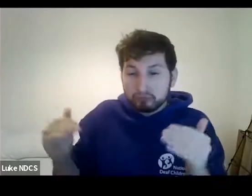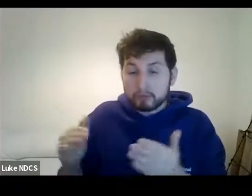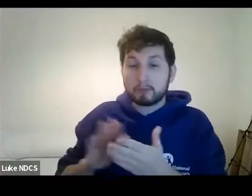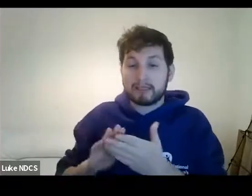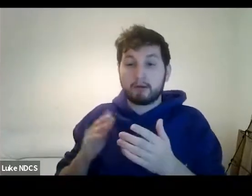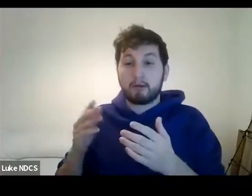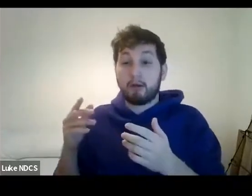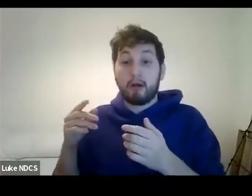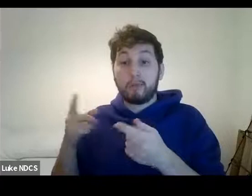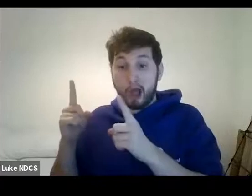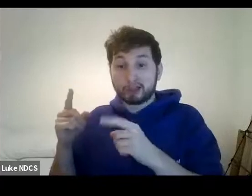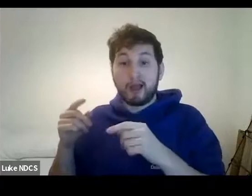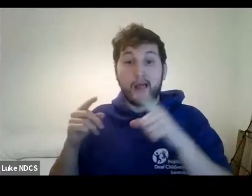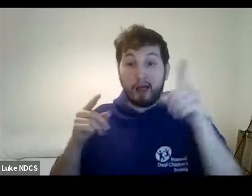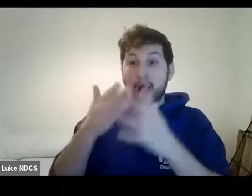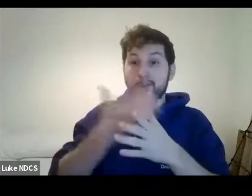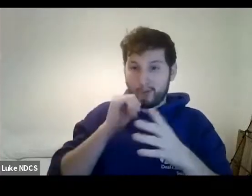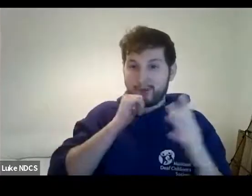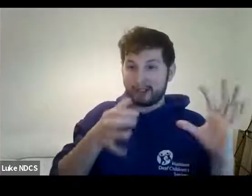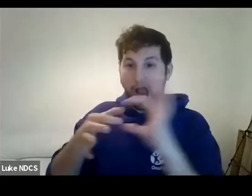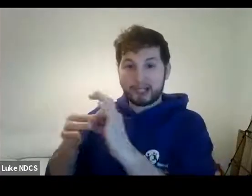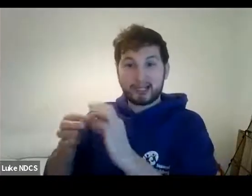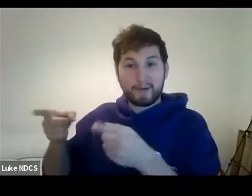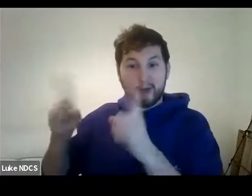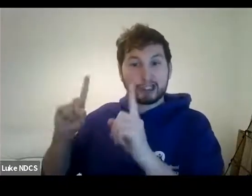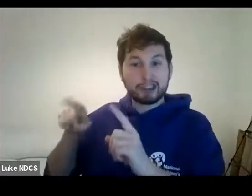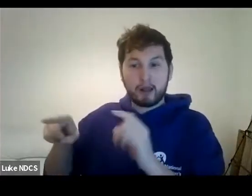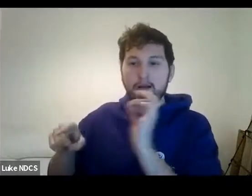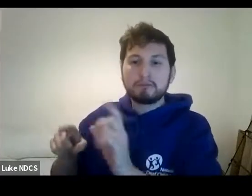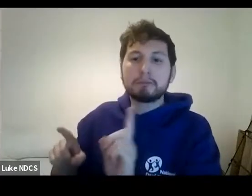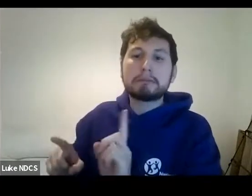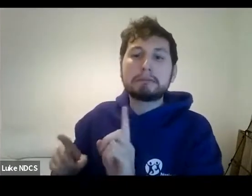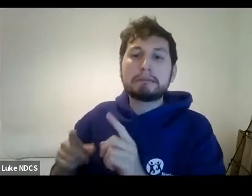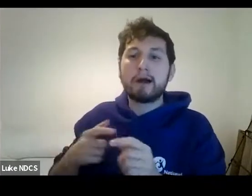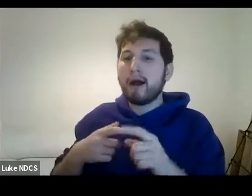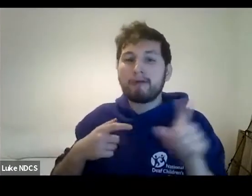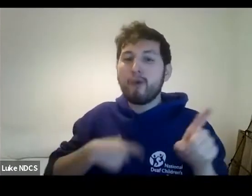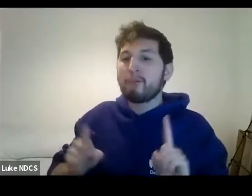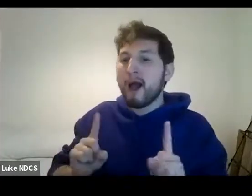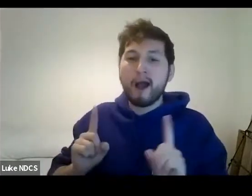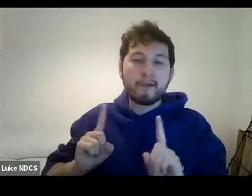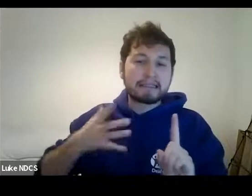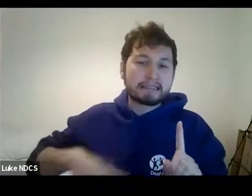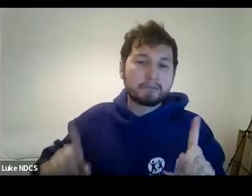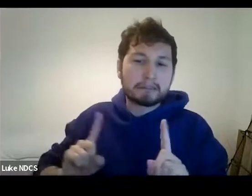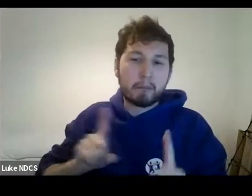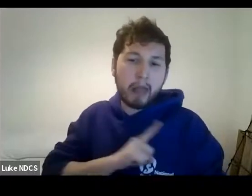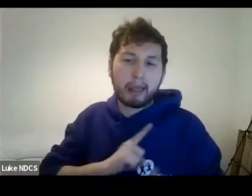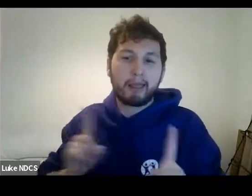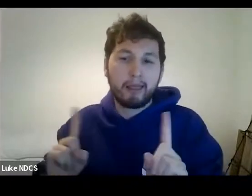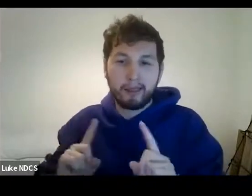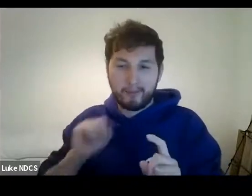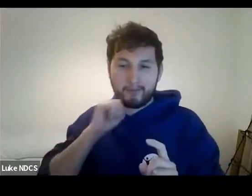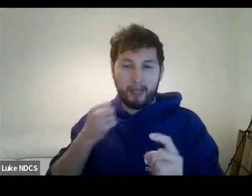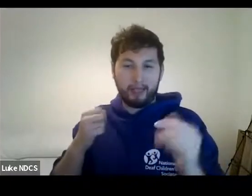your boss, is putting down the same information, because they will want to corroborate that, just to make sure the information that you've both given is the same.